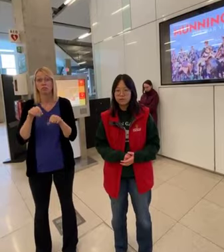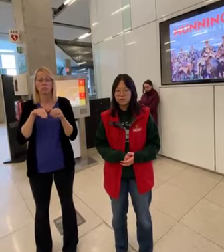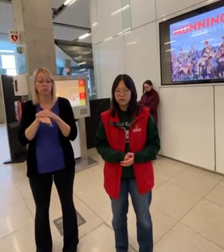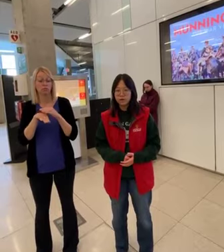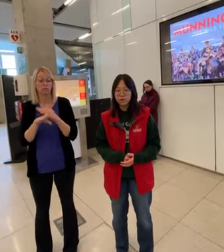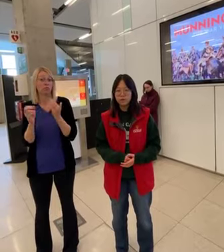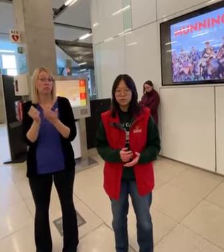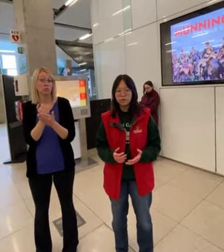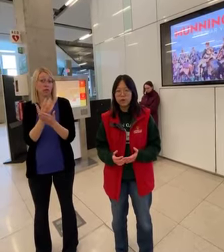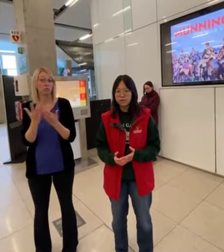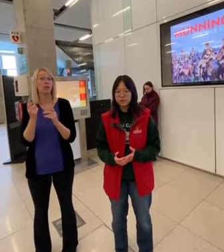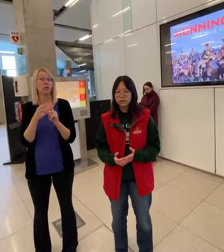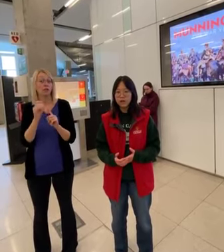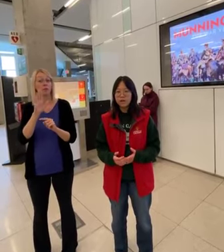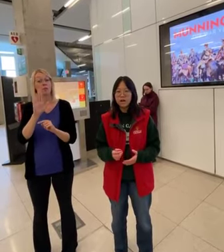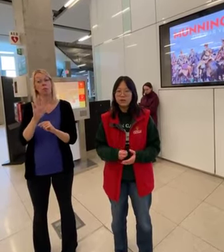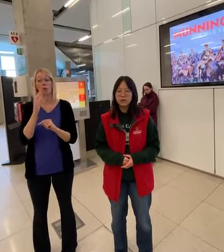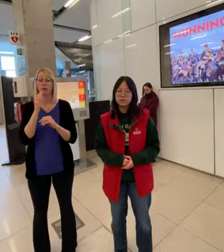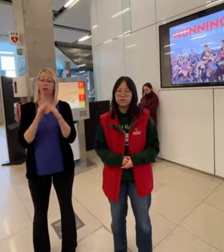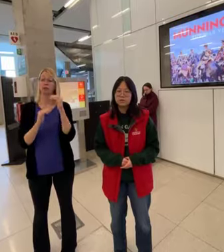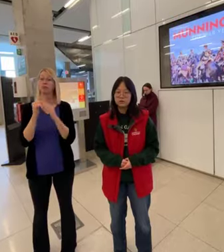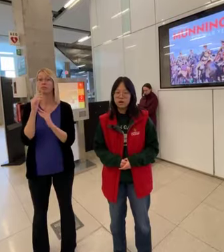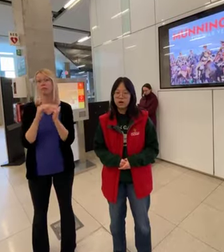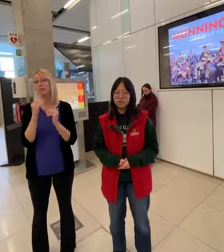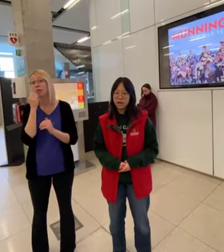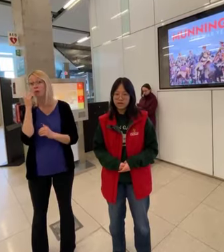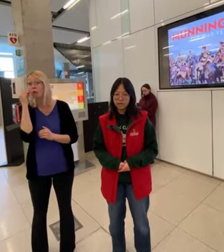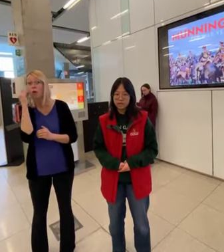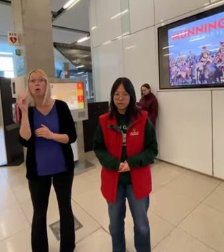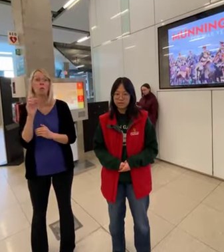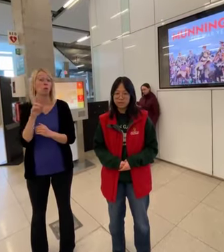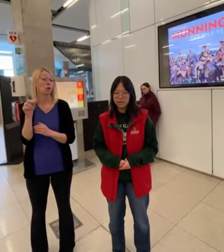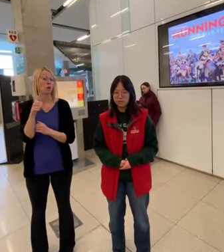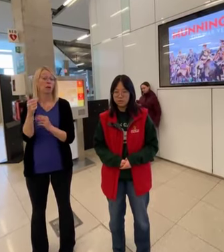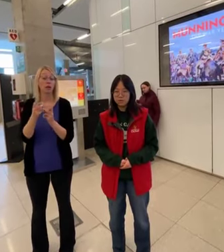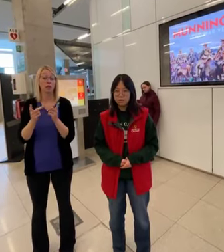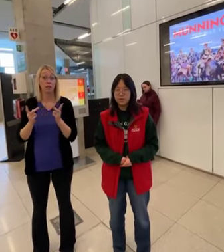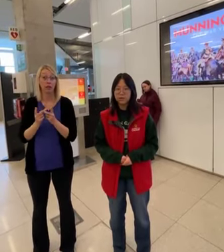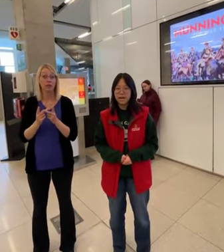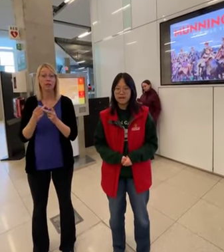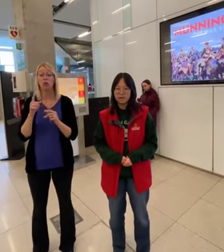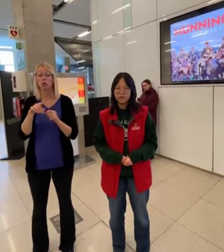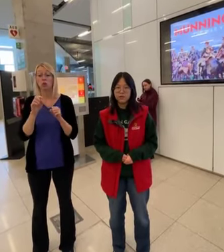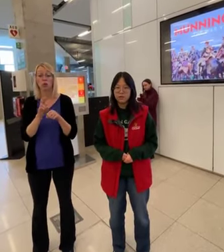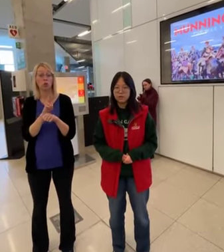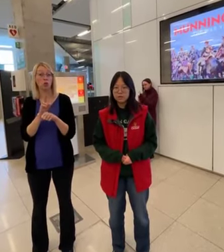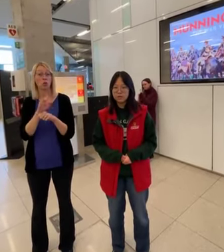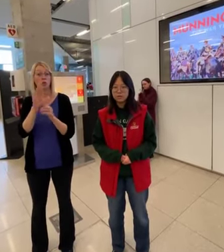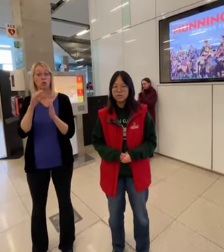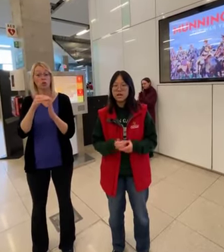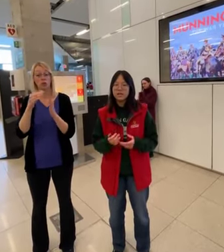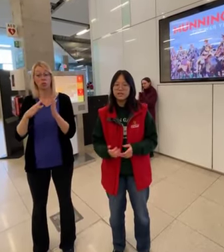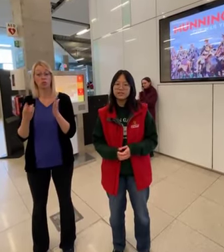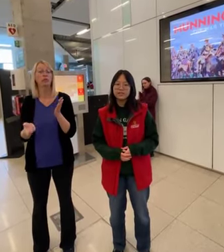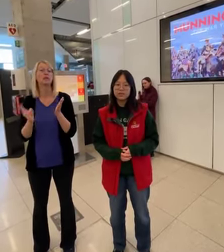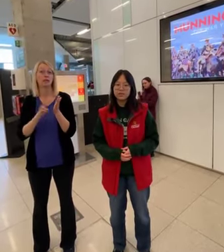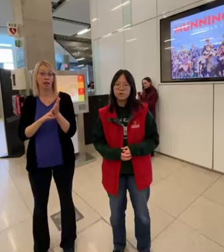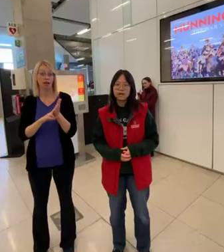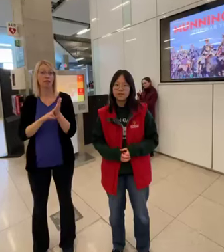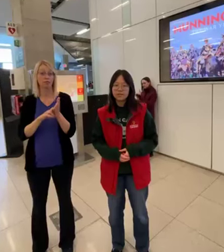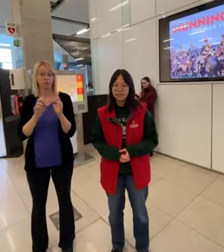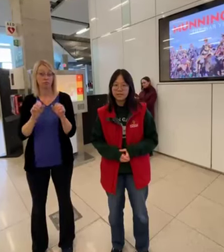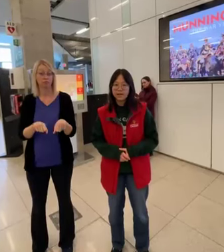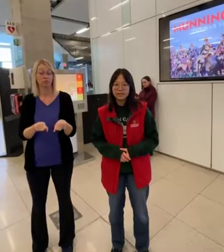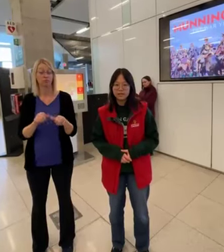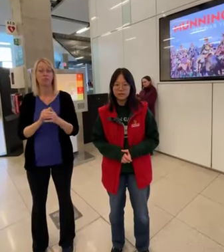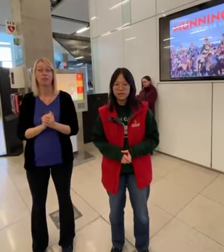from the comfort of your own home or wherever you are by using your UCalgary credentials as a student to be able to access all of those resources. So that's essentially